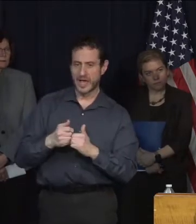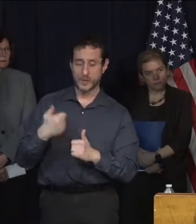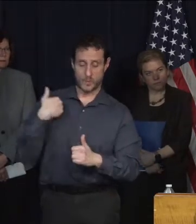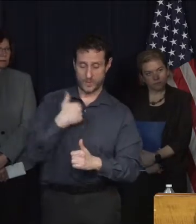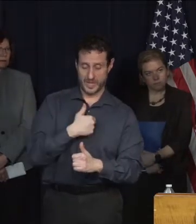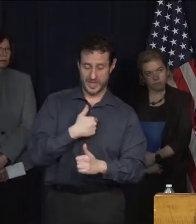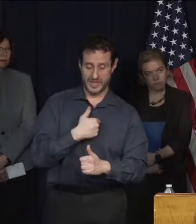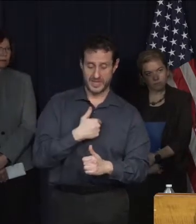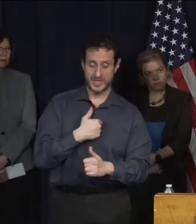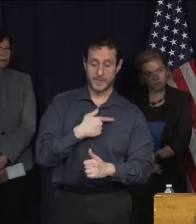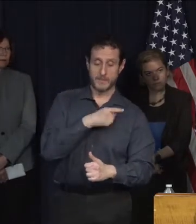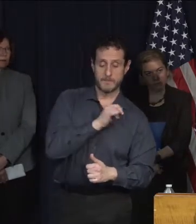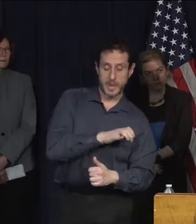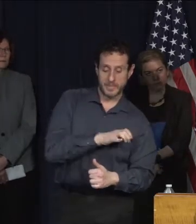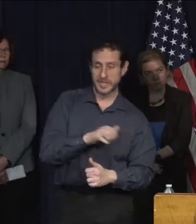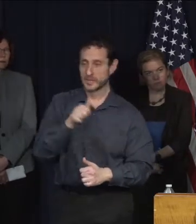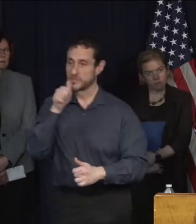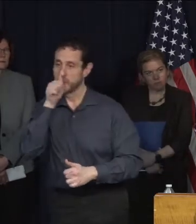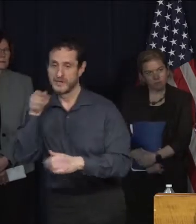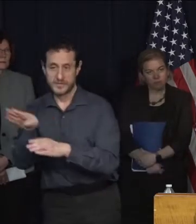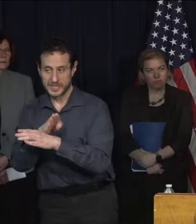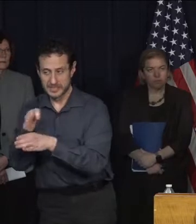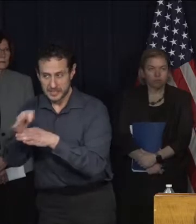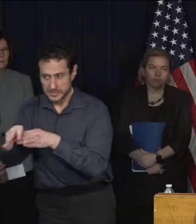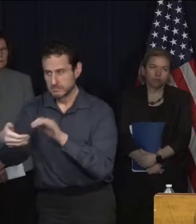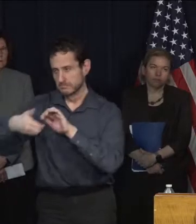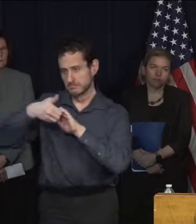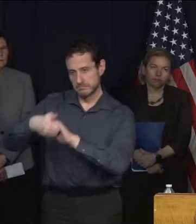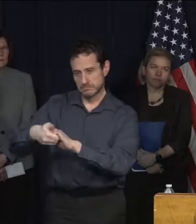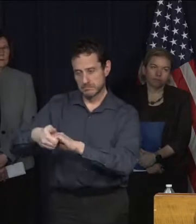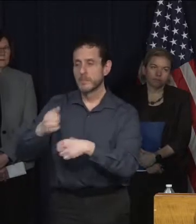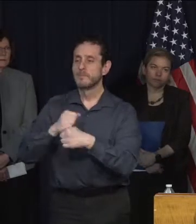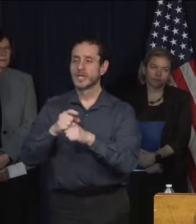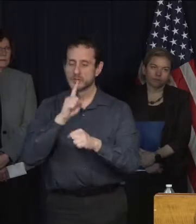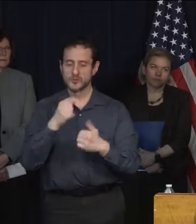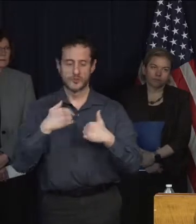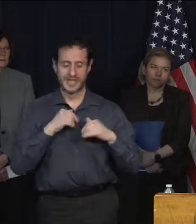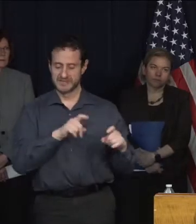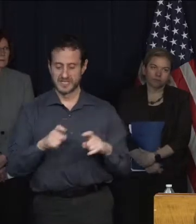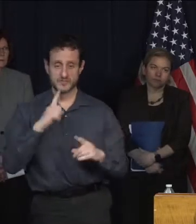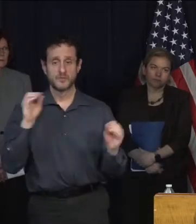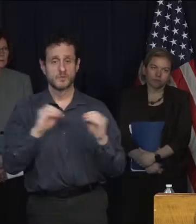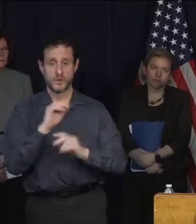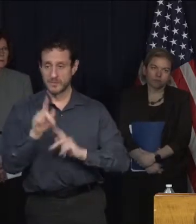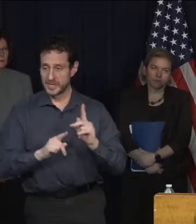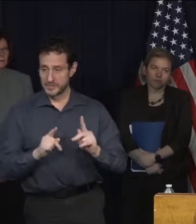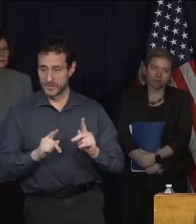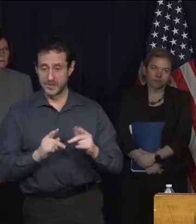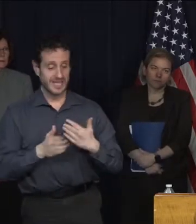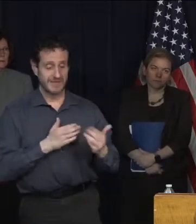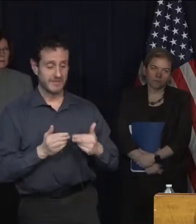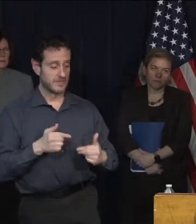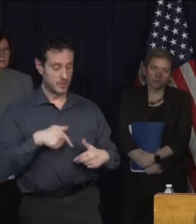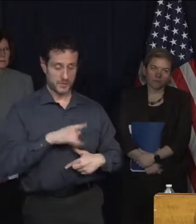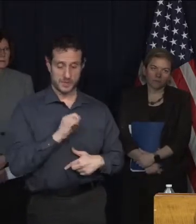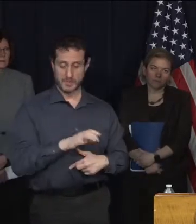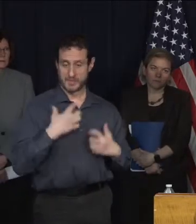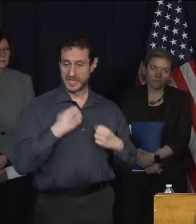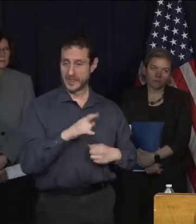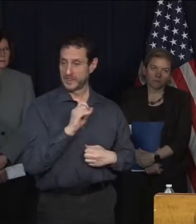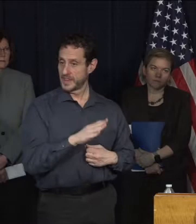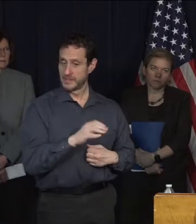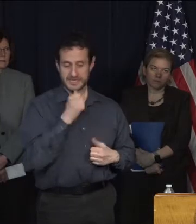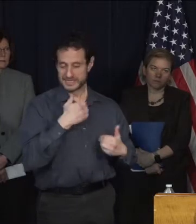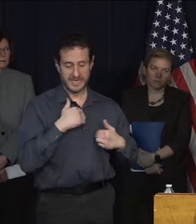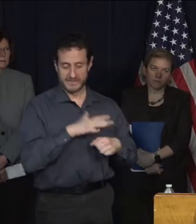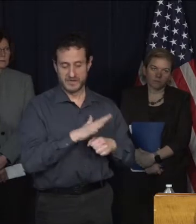you know, public-private partnerships in terms of making sure that more people are tested beyond what the capacity is at the public health lab while we're still